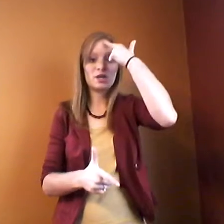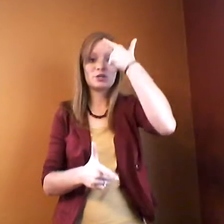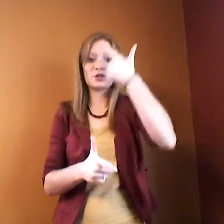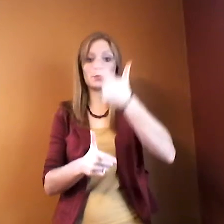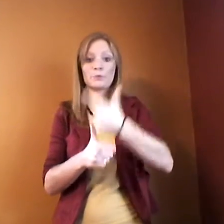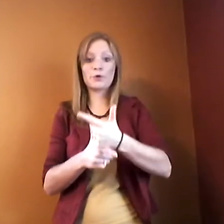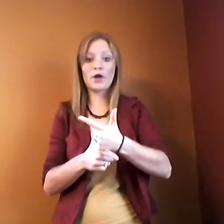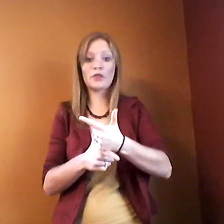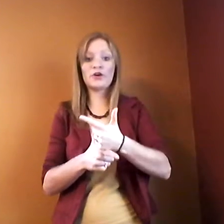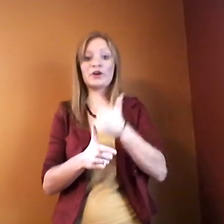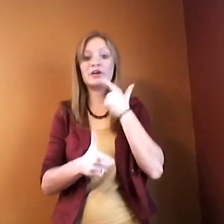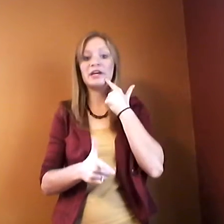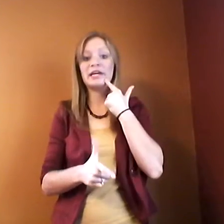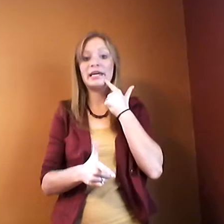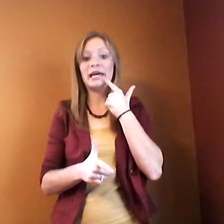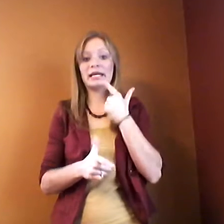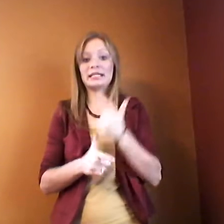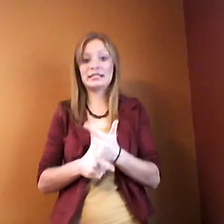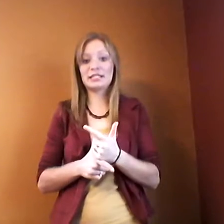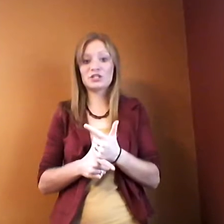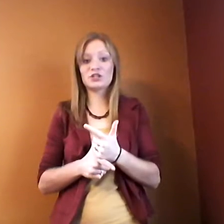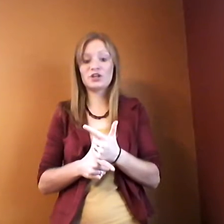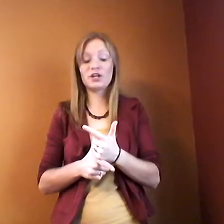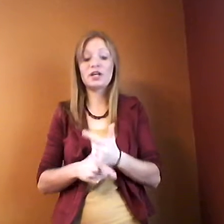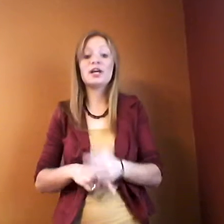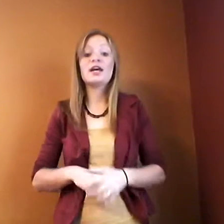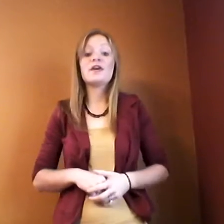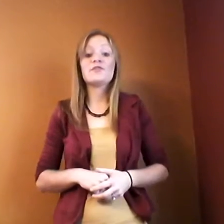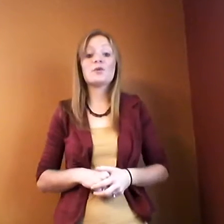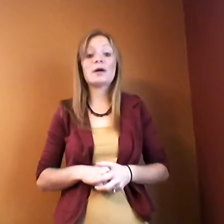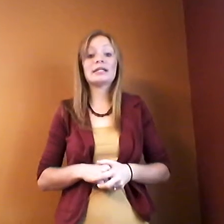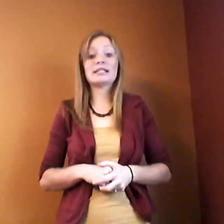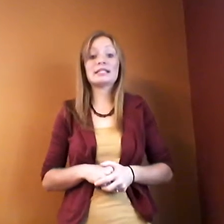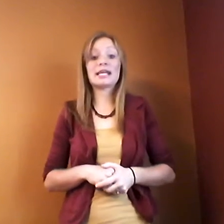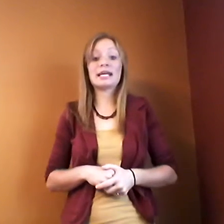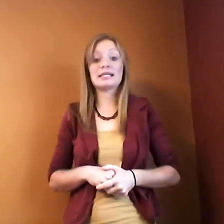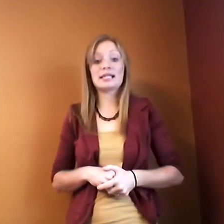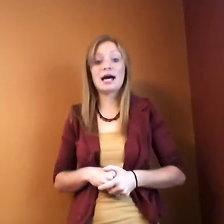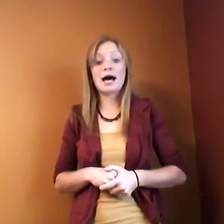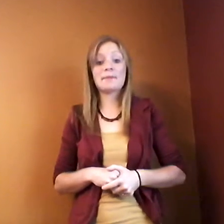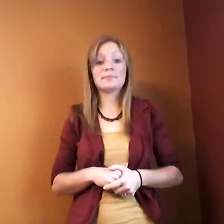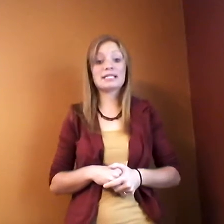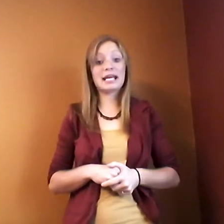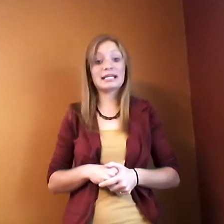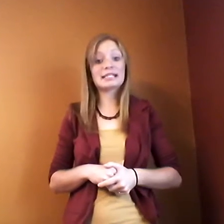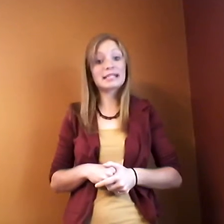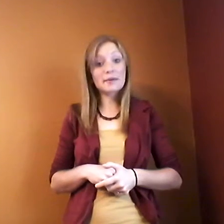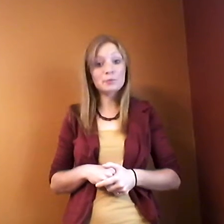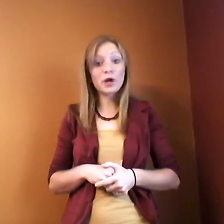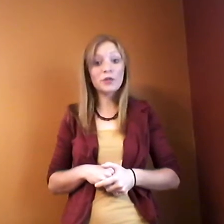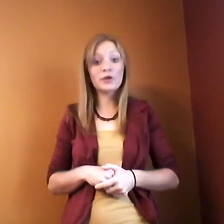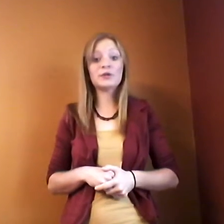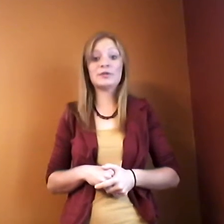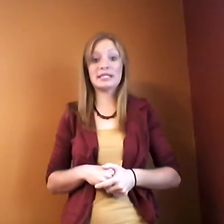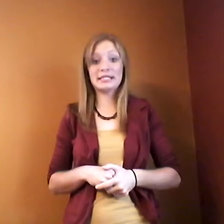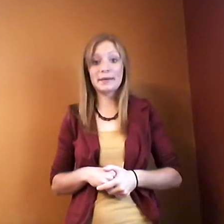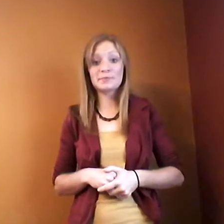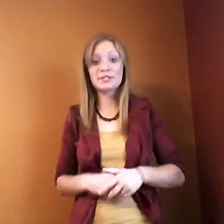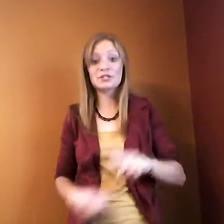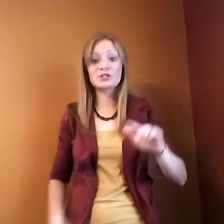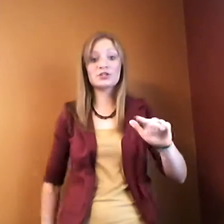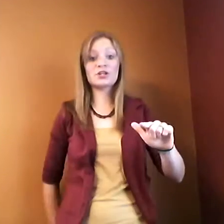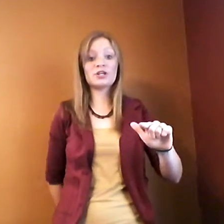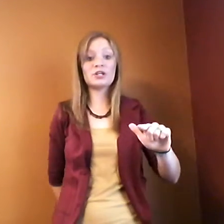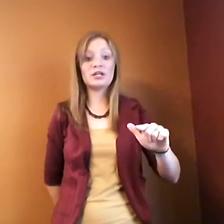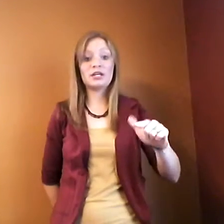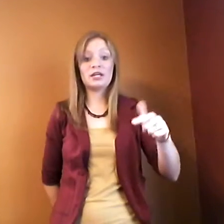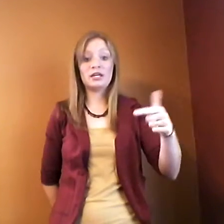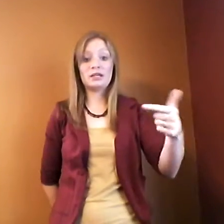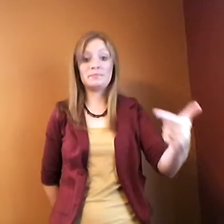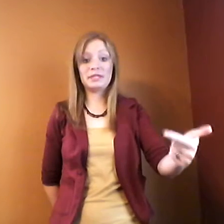So brother and sister. If you wanted to say stepbrother or stepsister, it'd be